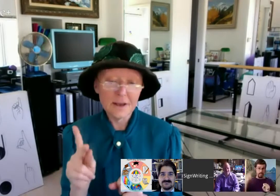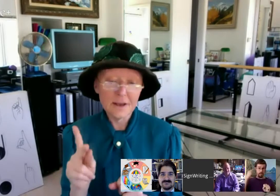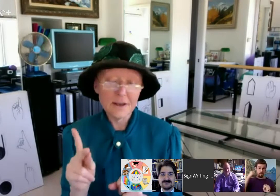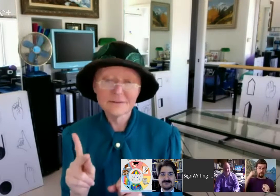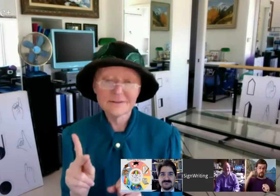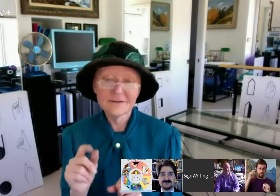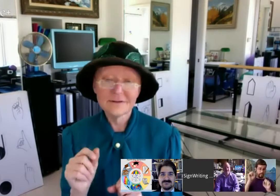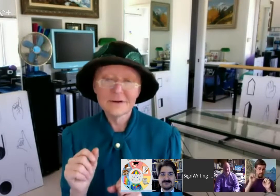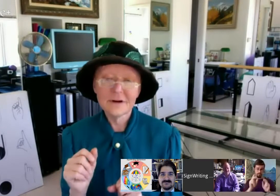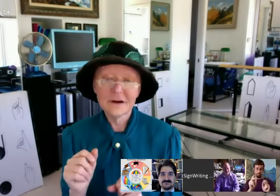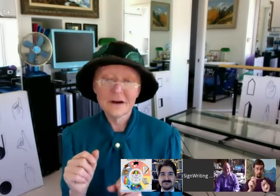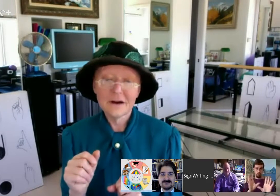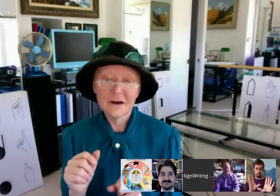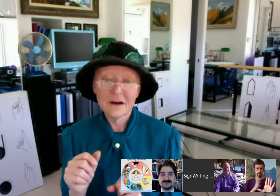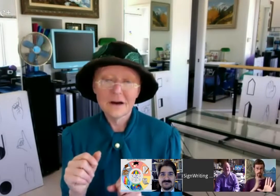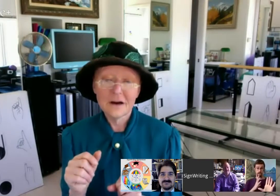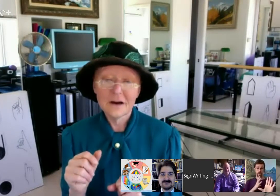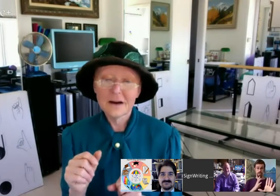is it okay?